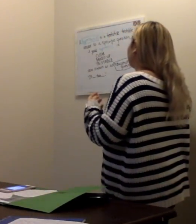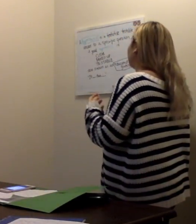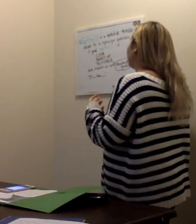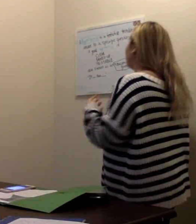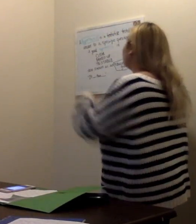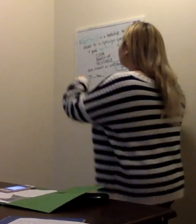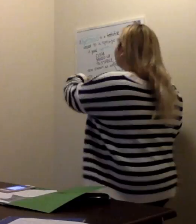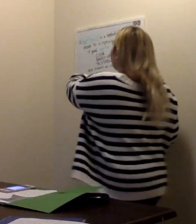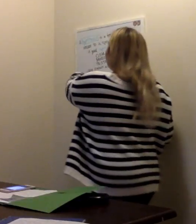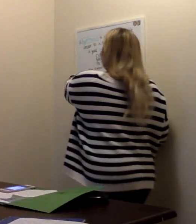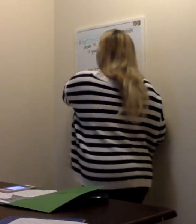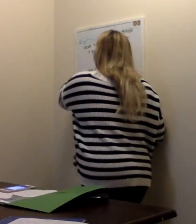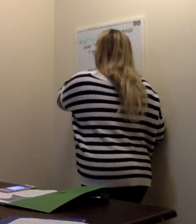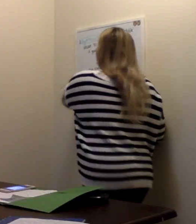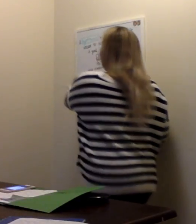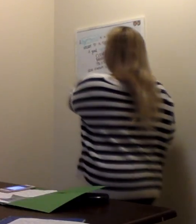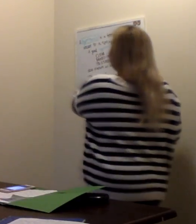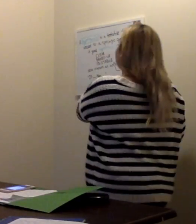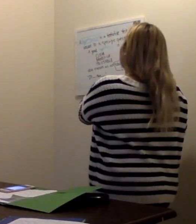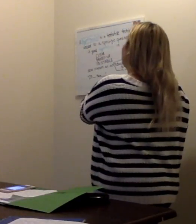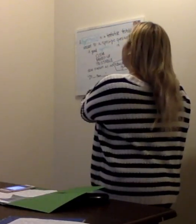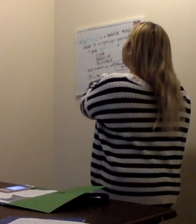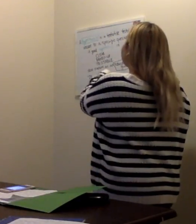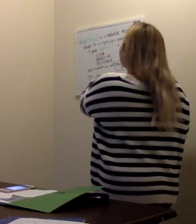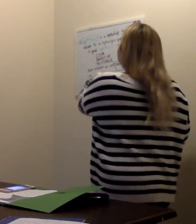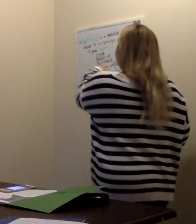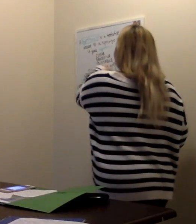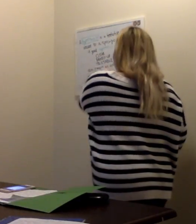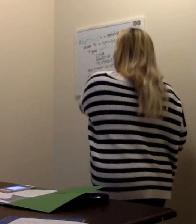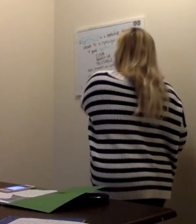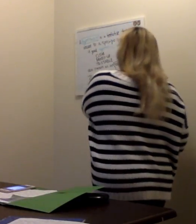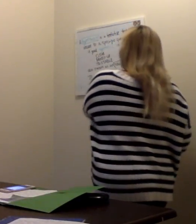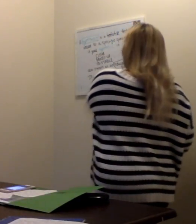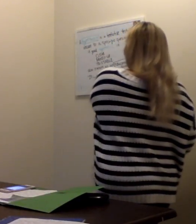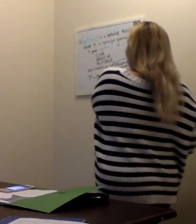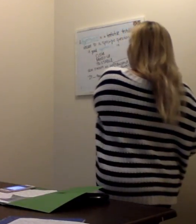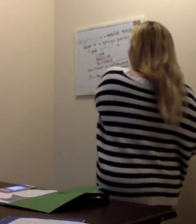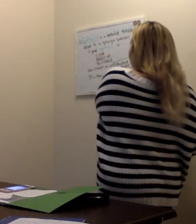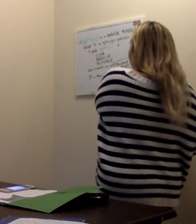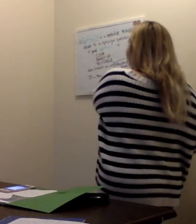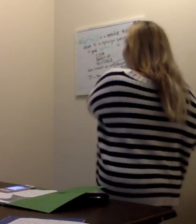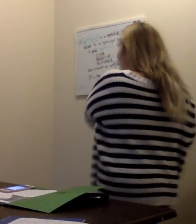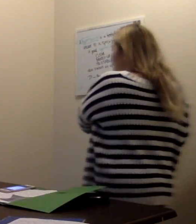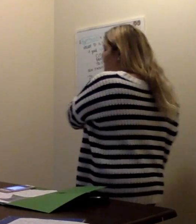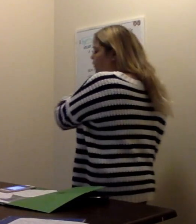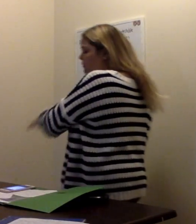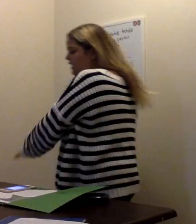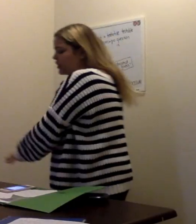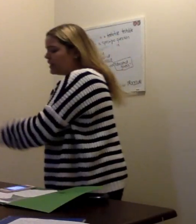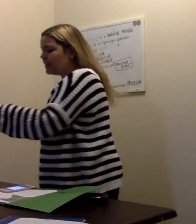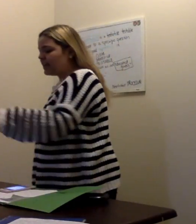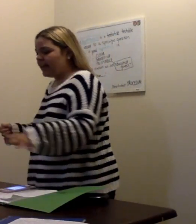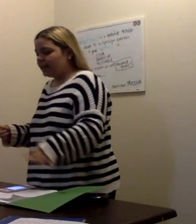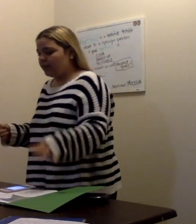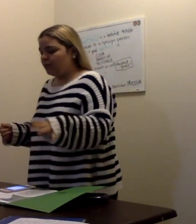told you. So if we do something, then something else will happen based on the information that I gave you